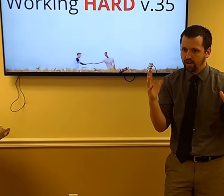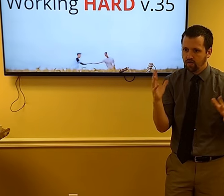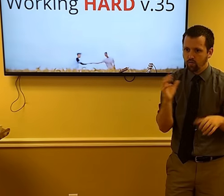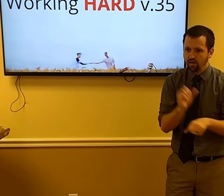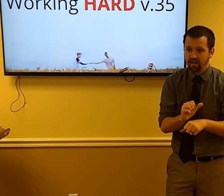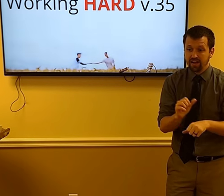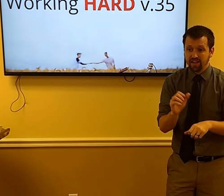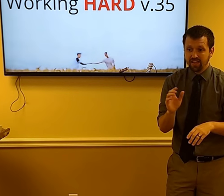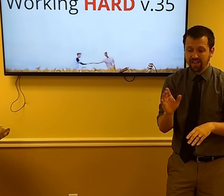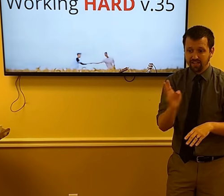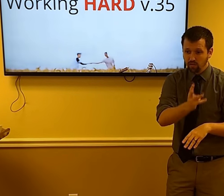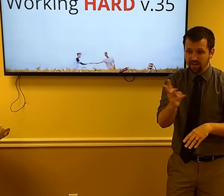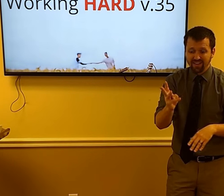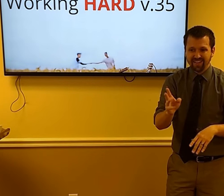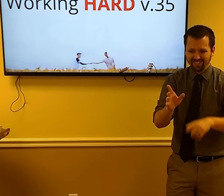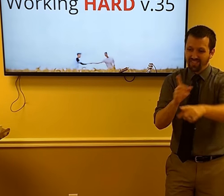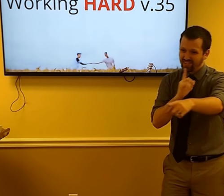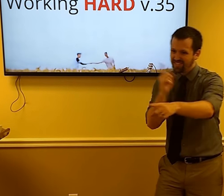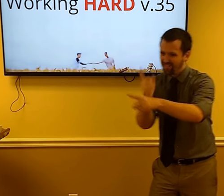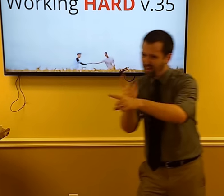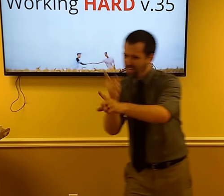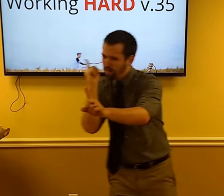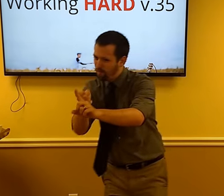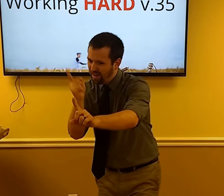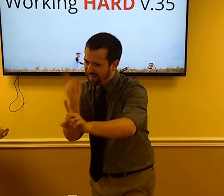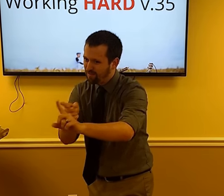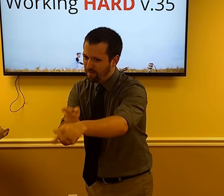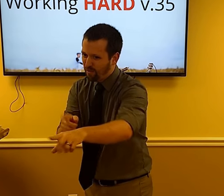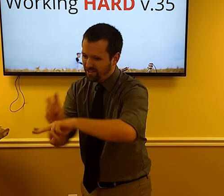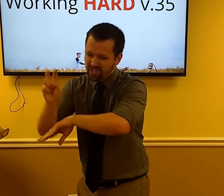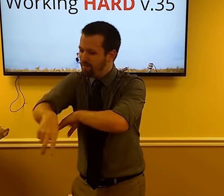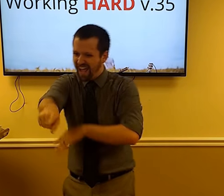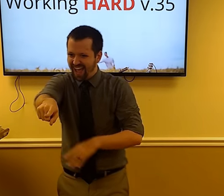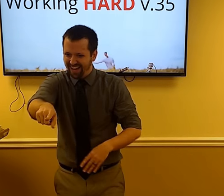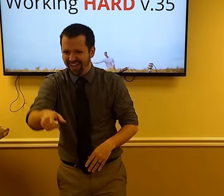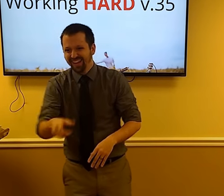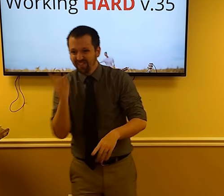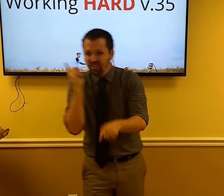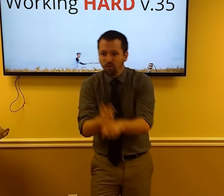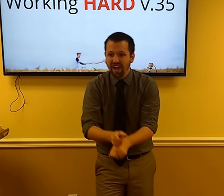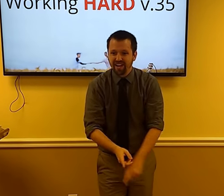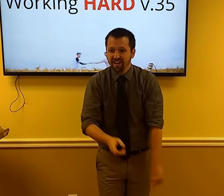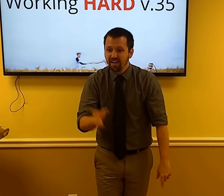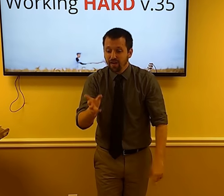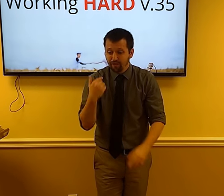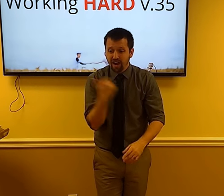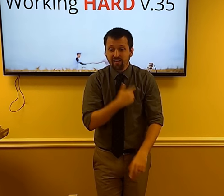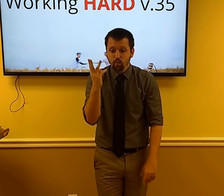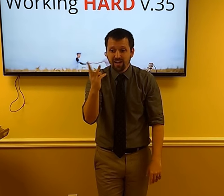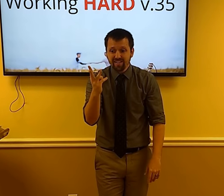Hard work. Yeah, they're with, well, that's right. That's my point. I'm jumping ahead. But you're right. For us